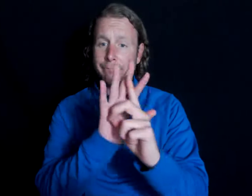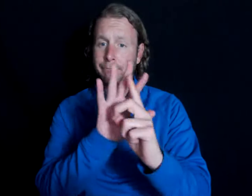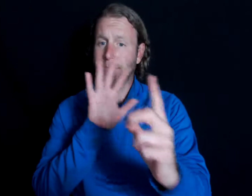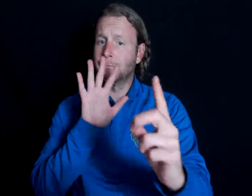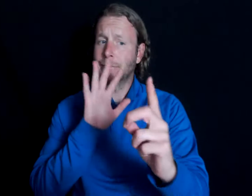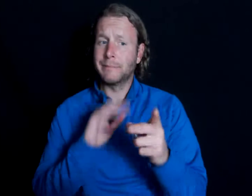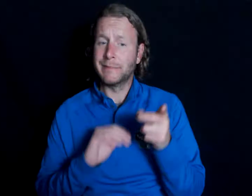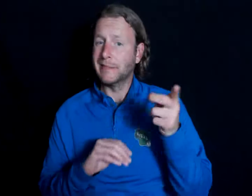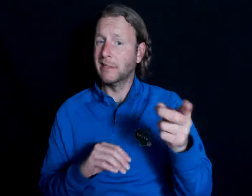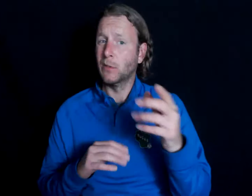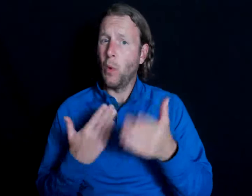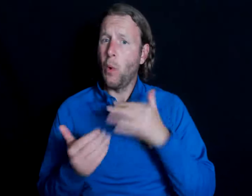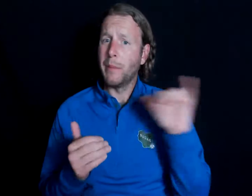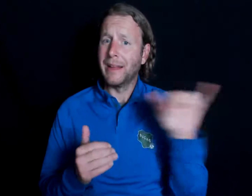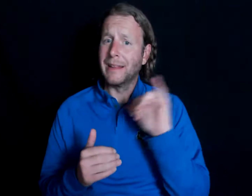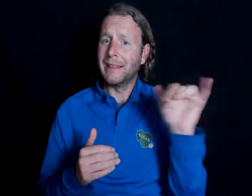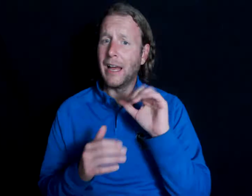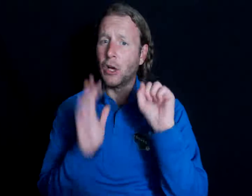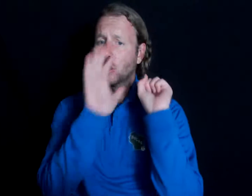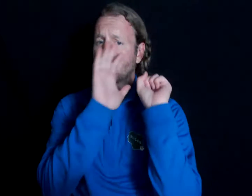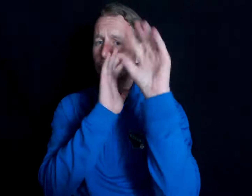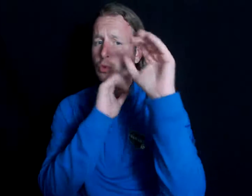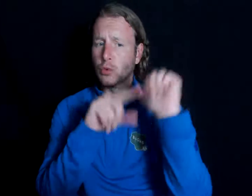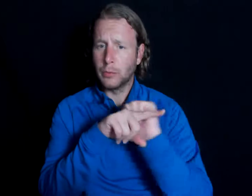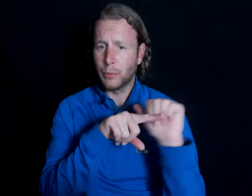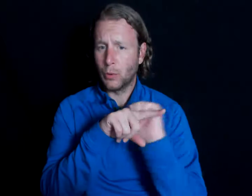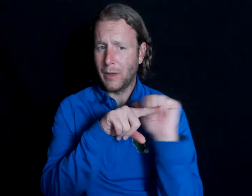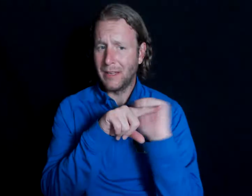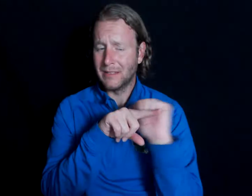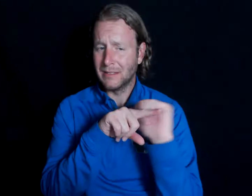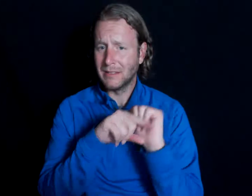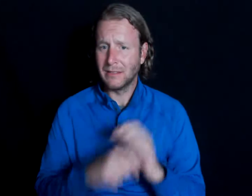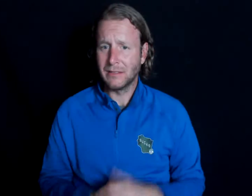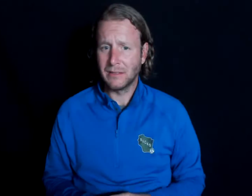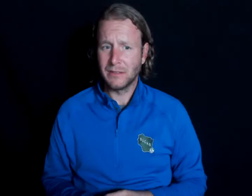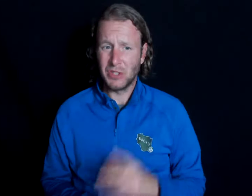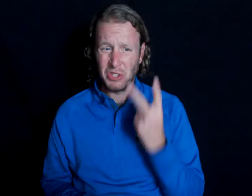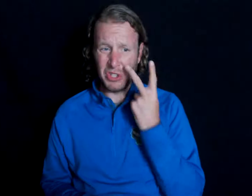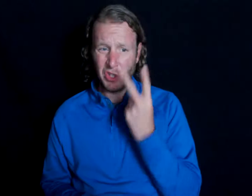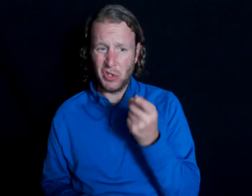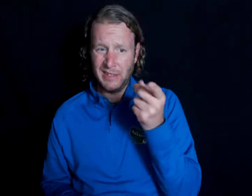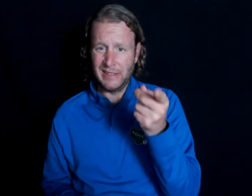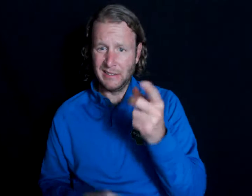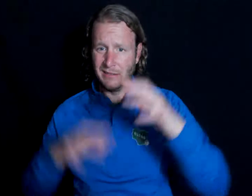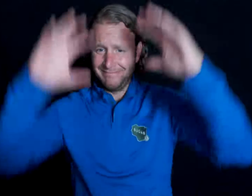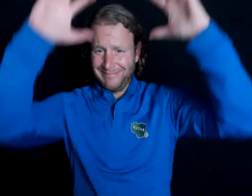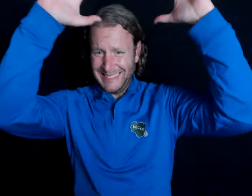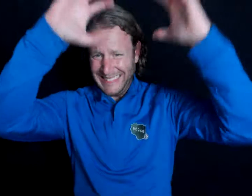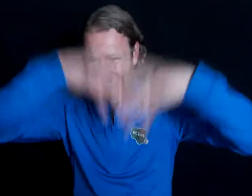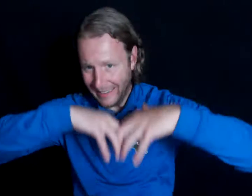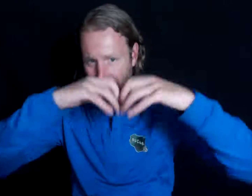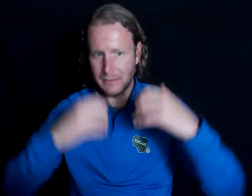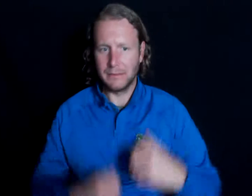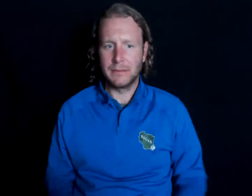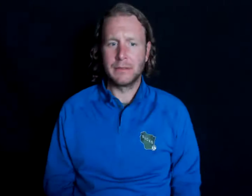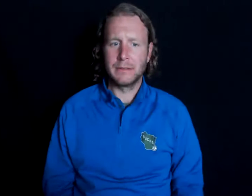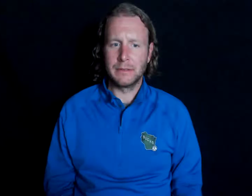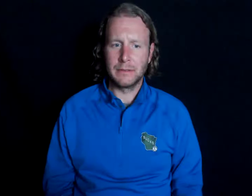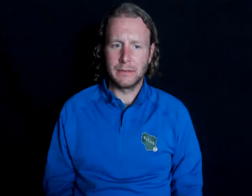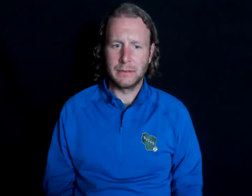Vucevic. He's got time and space, but this dunk was so good. We're going to show it to you again, folks. Please. And here is what I believe to